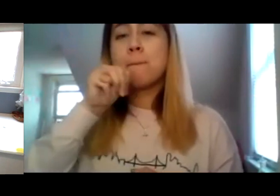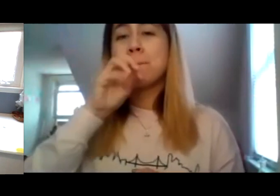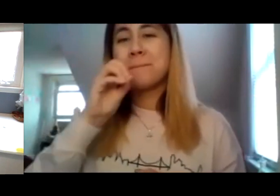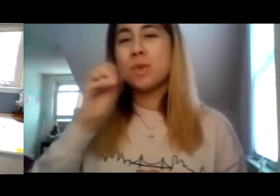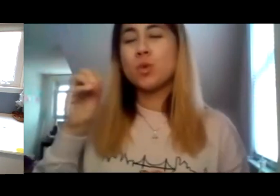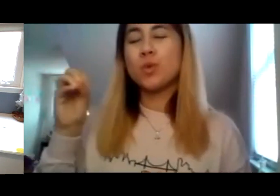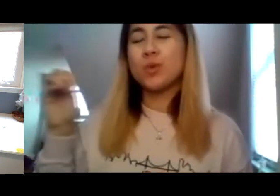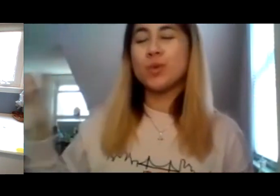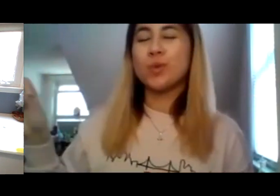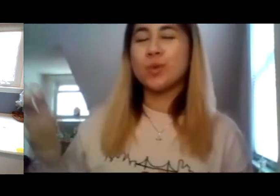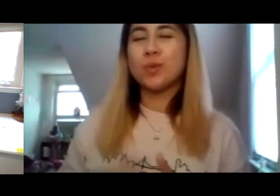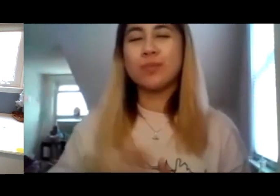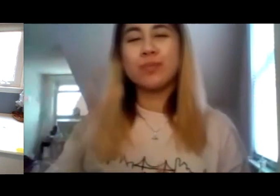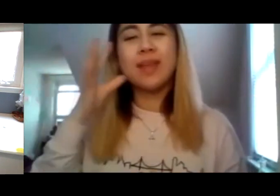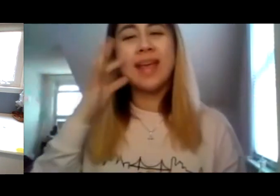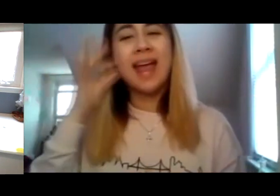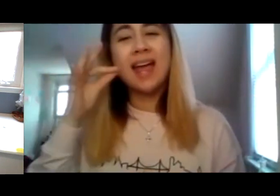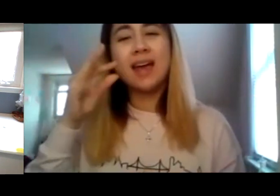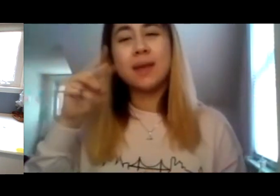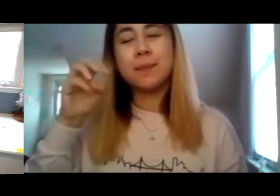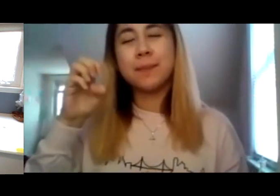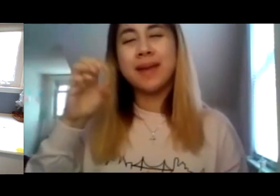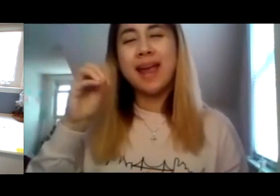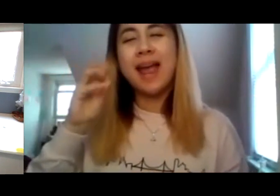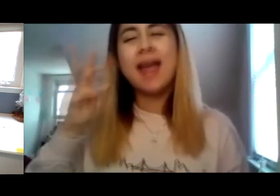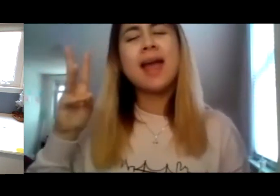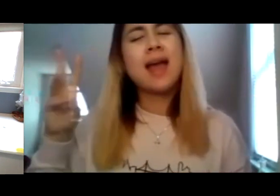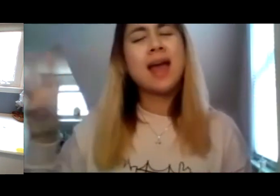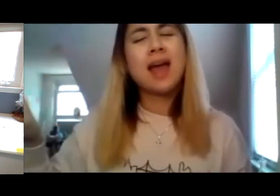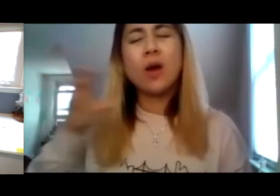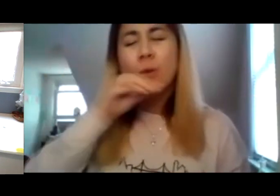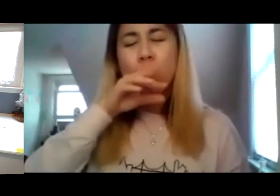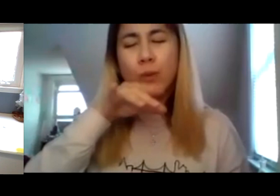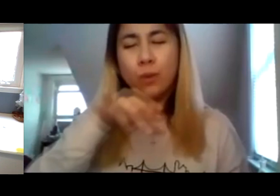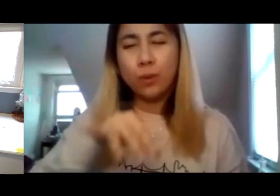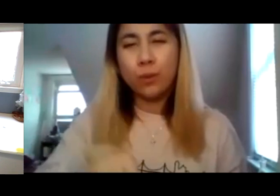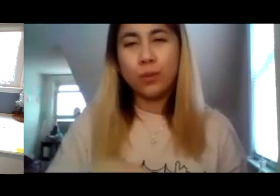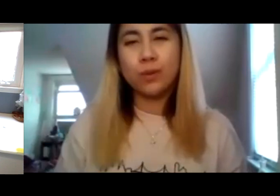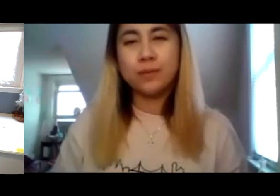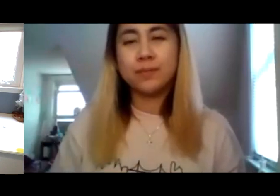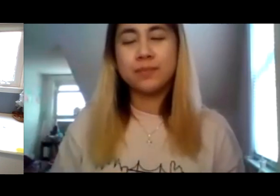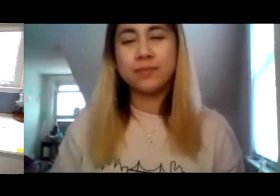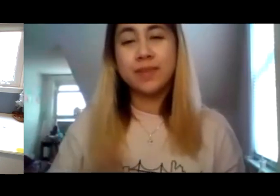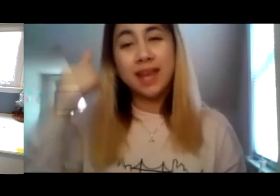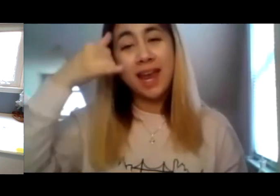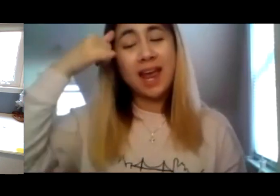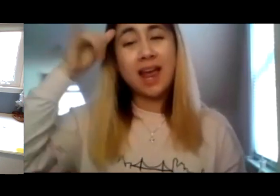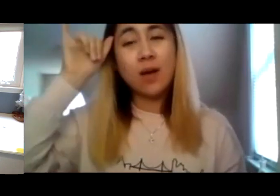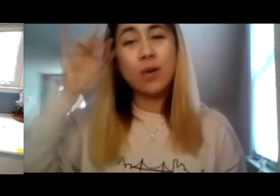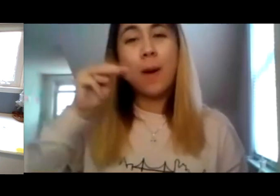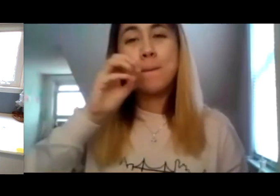Moo. And our cat, meow. Our cow,